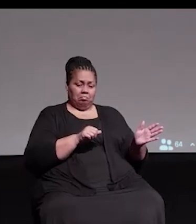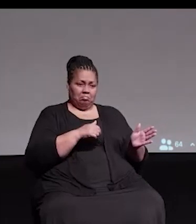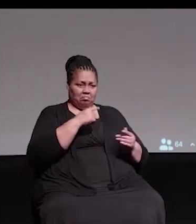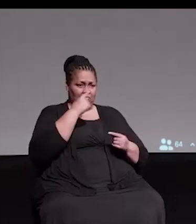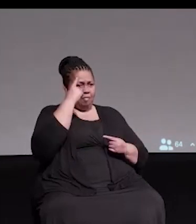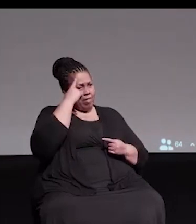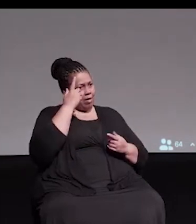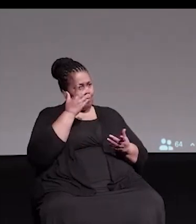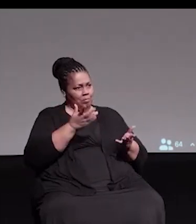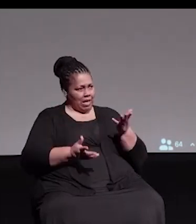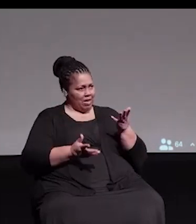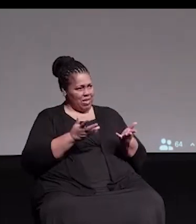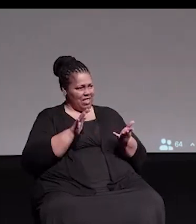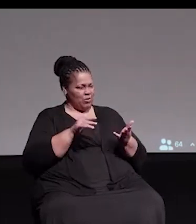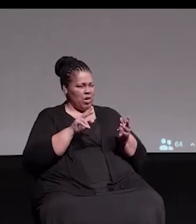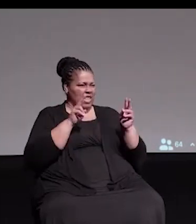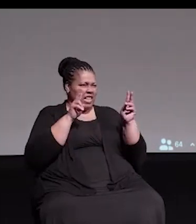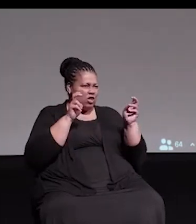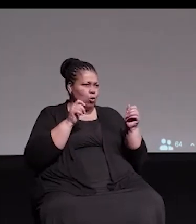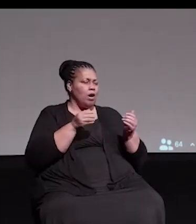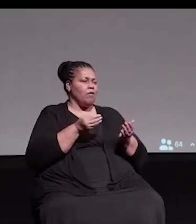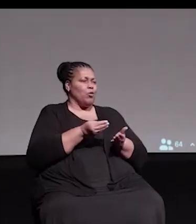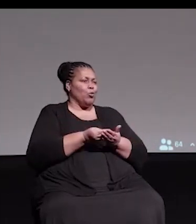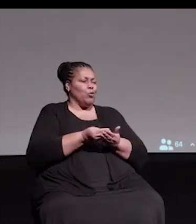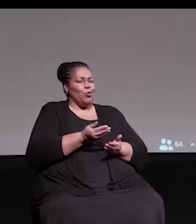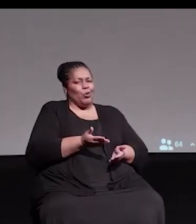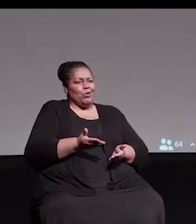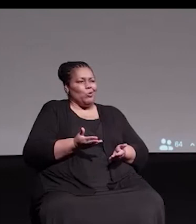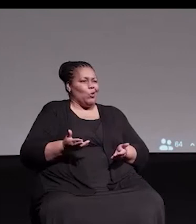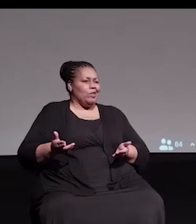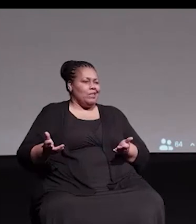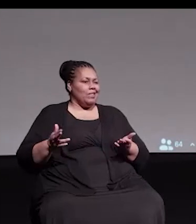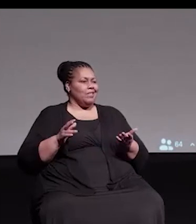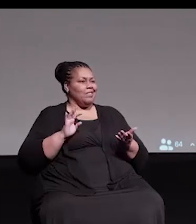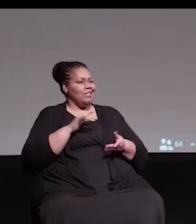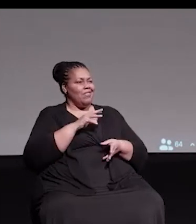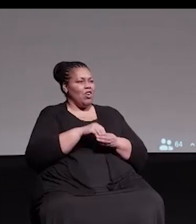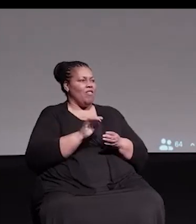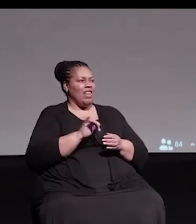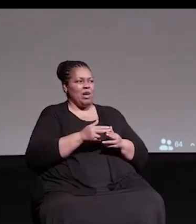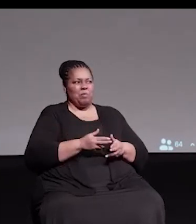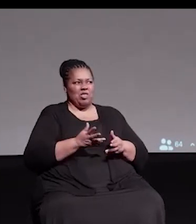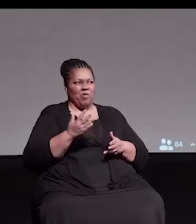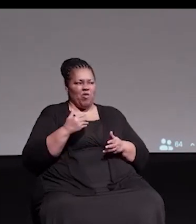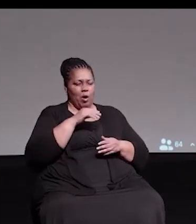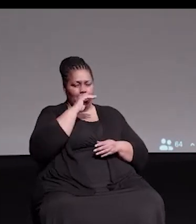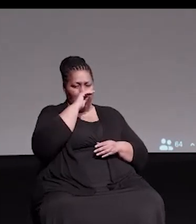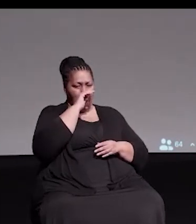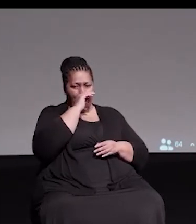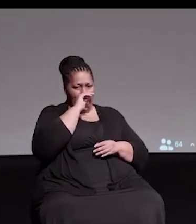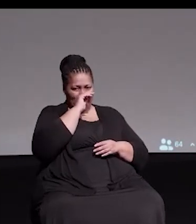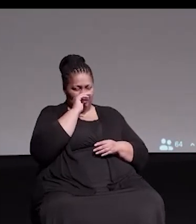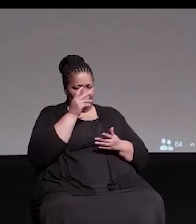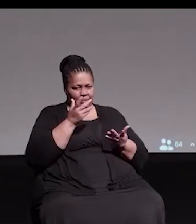this is maybe like where the issue of resources kind of comes in, that Stephanie mentioned earlier, which is like,